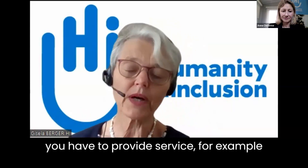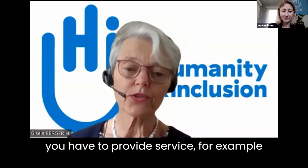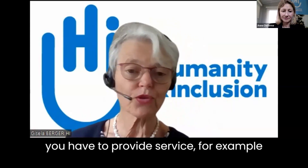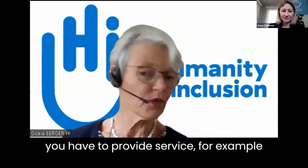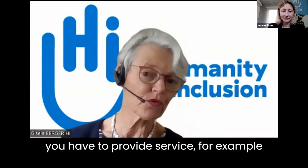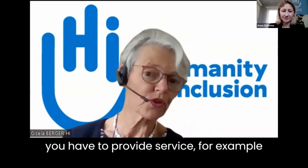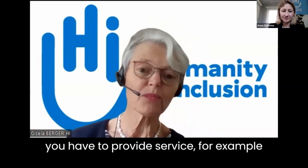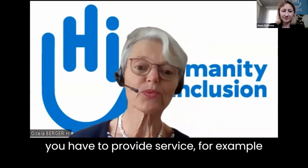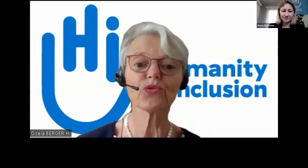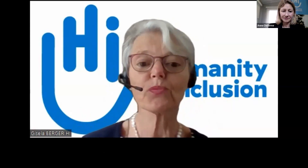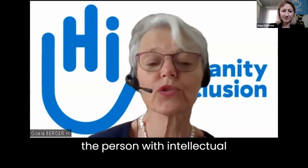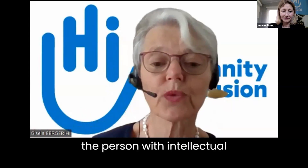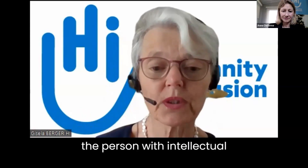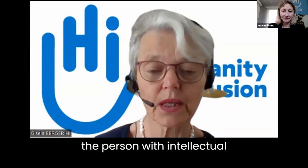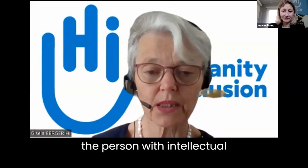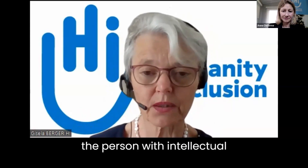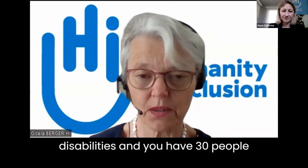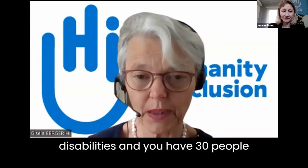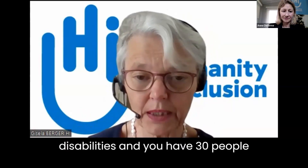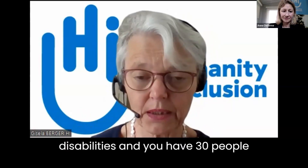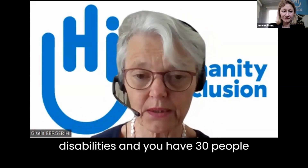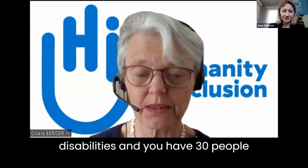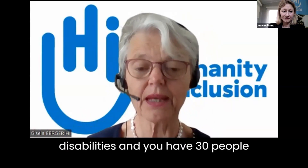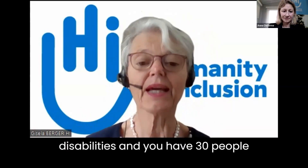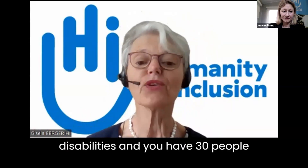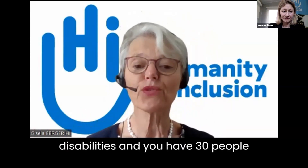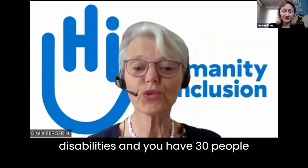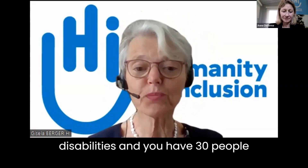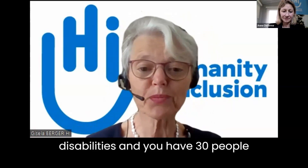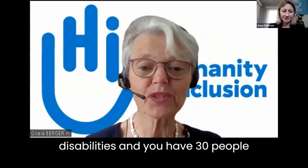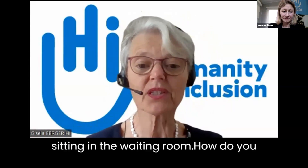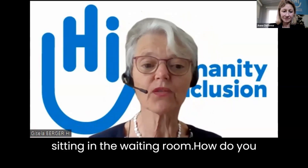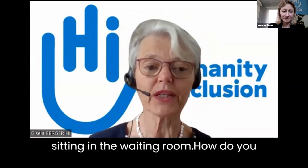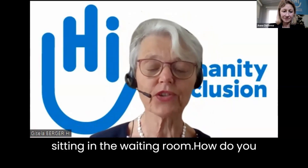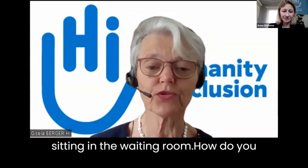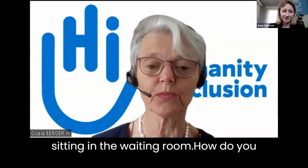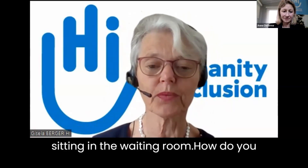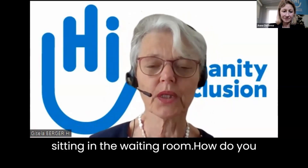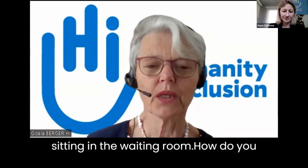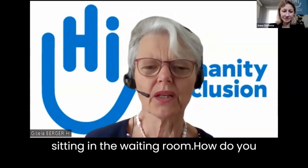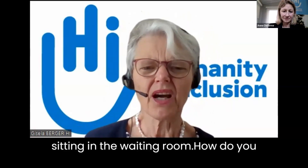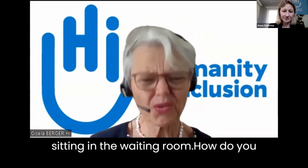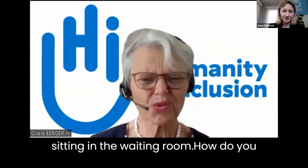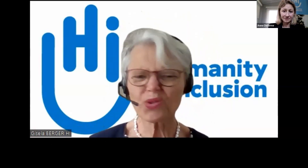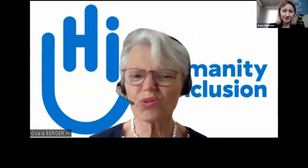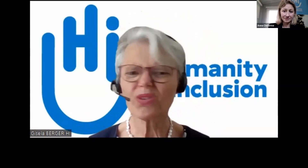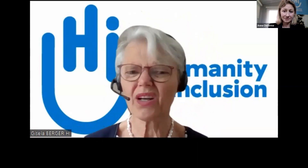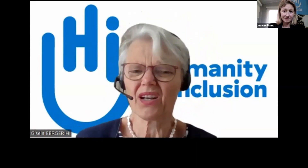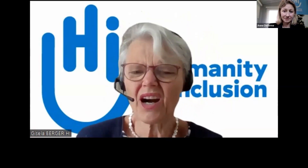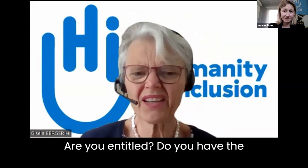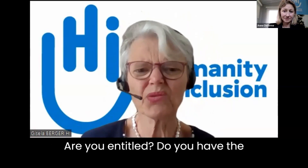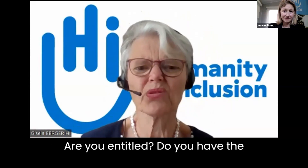to provide service, for example, to a person with intellectual disabilities, and you have 30 people sitting in the waiting room. How do